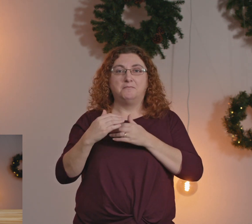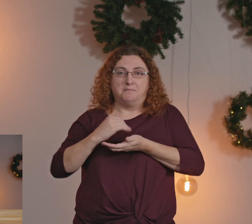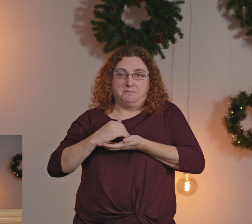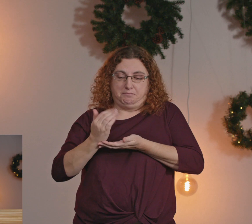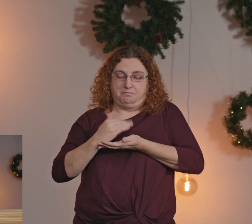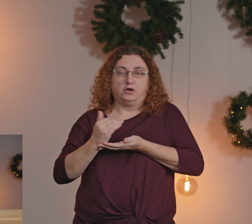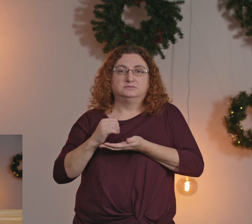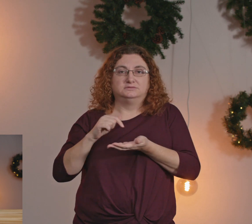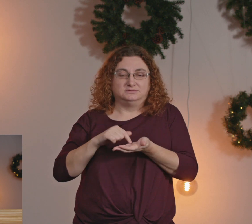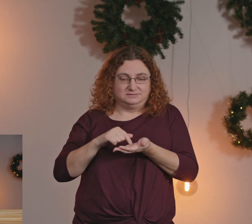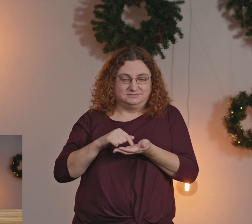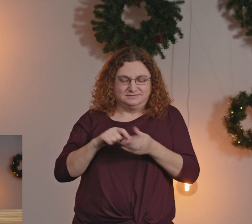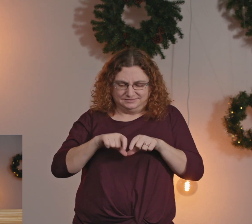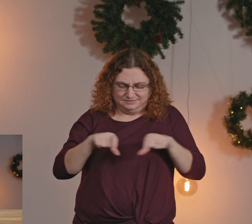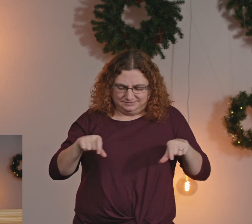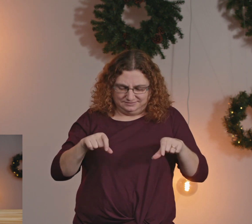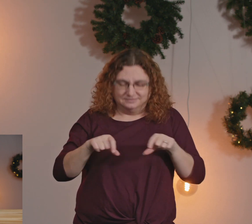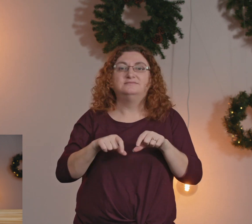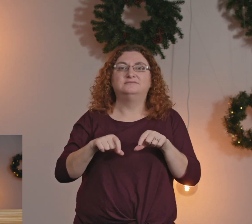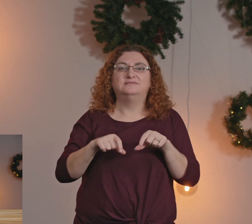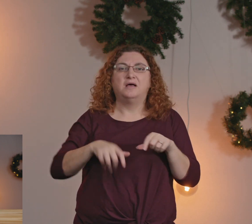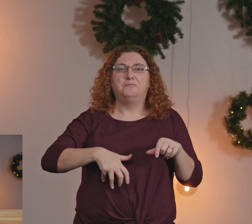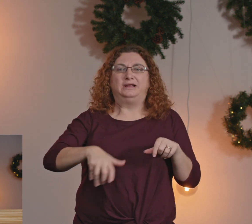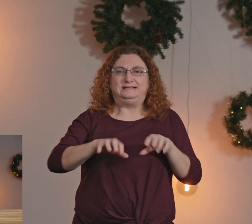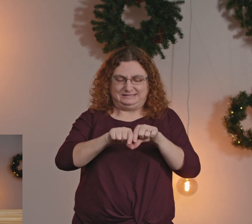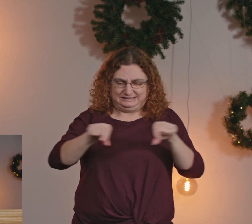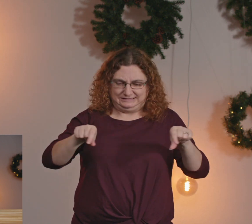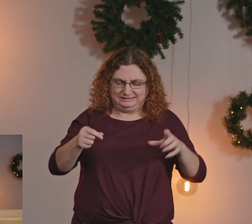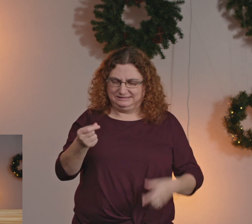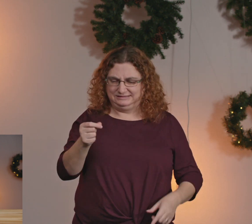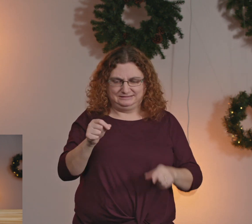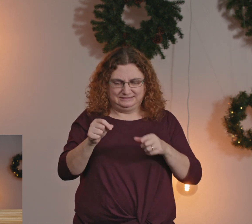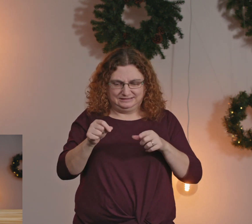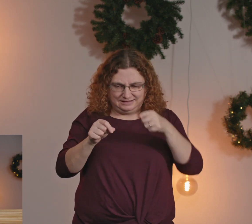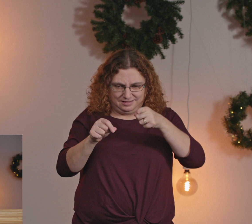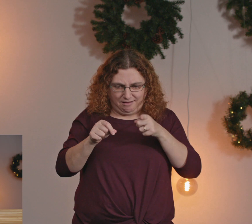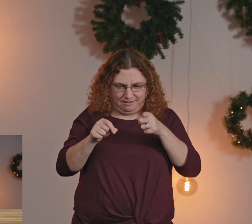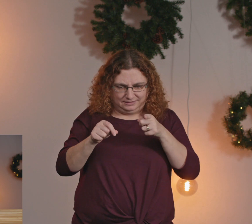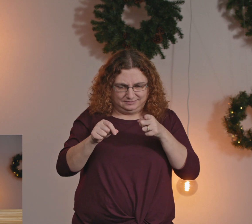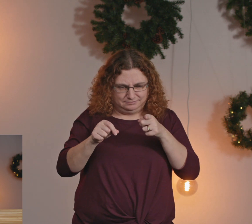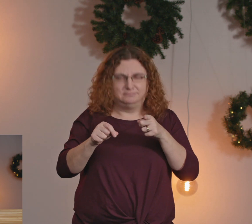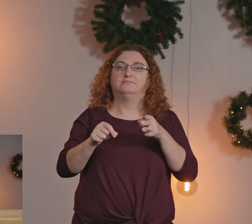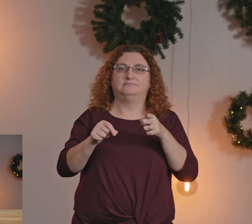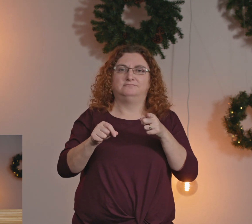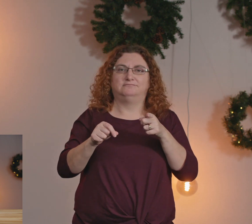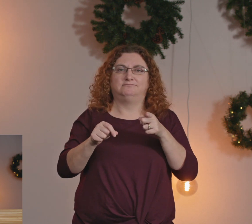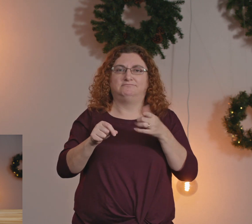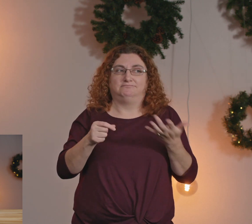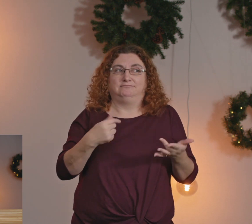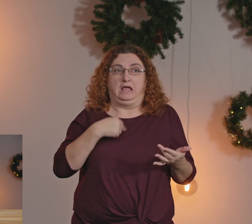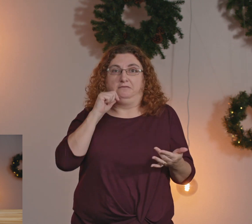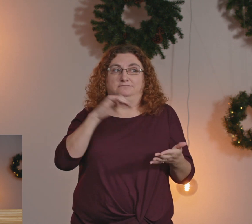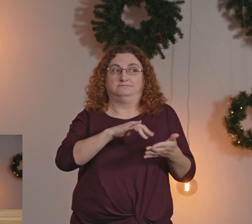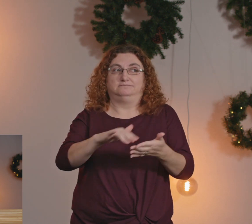little pregnancy sticks. And on it was the little line. Now, I have not